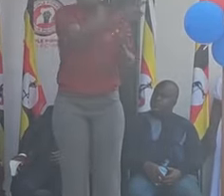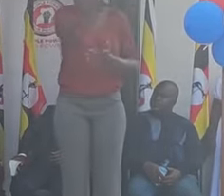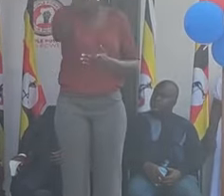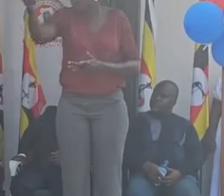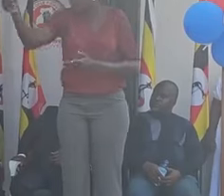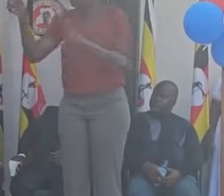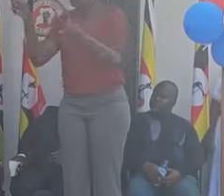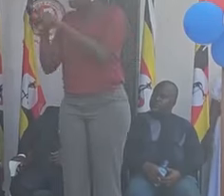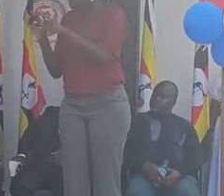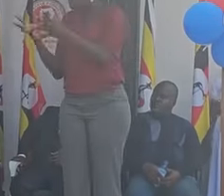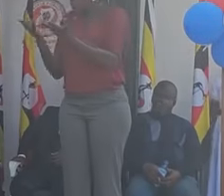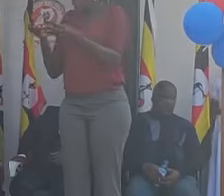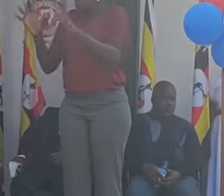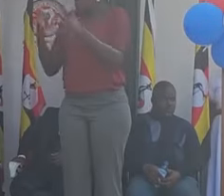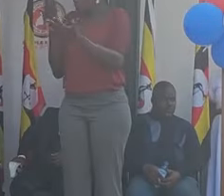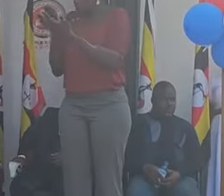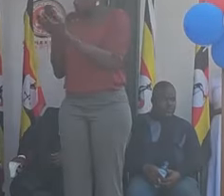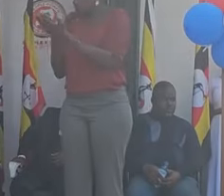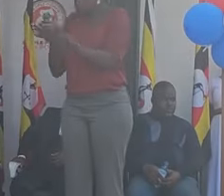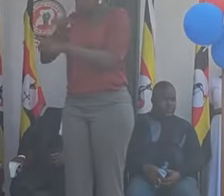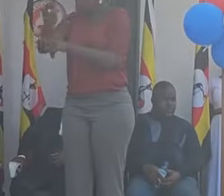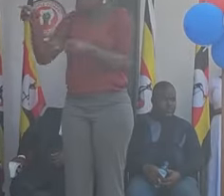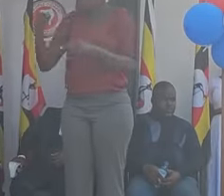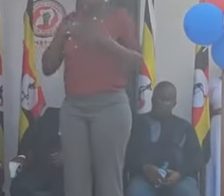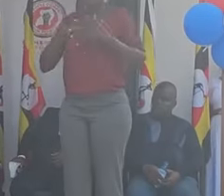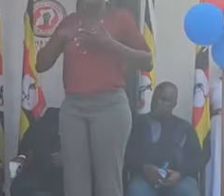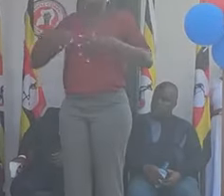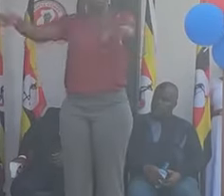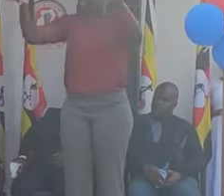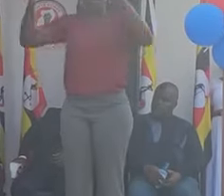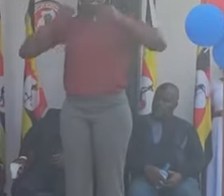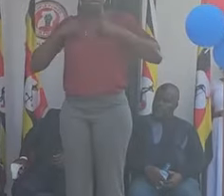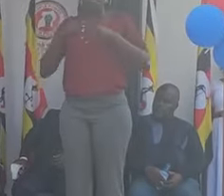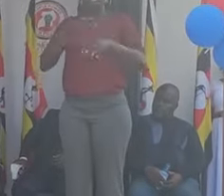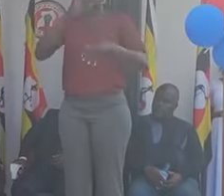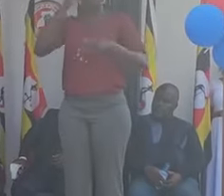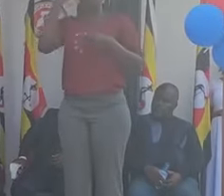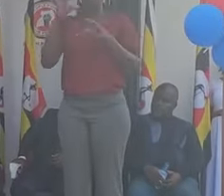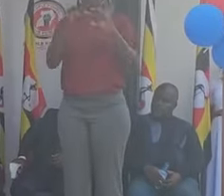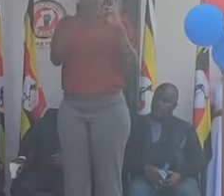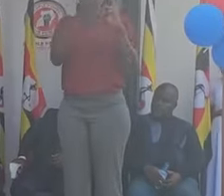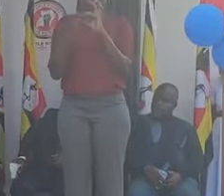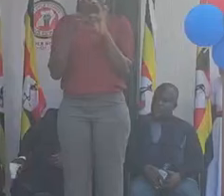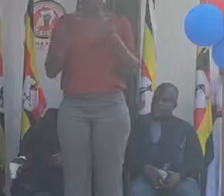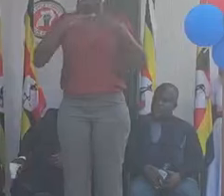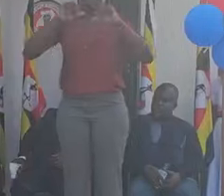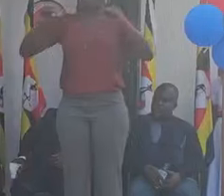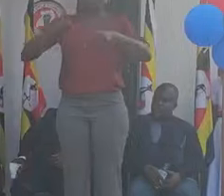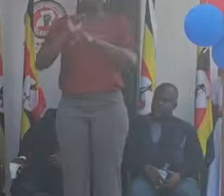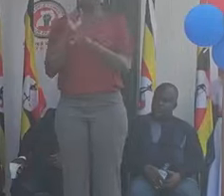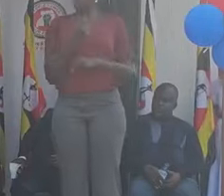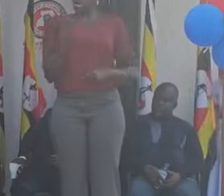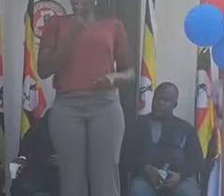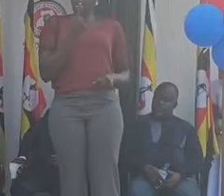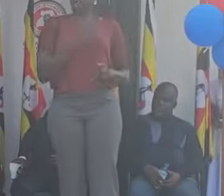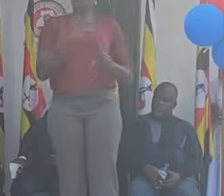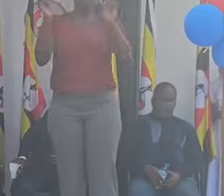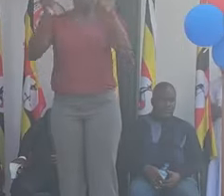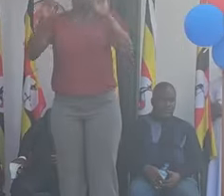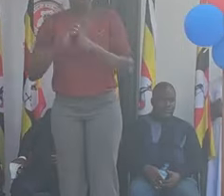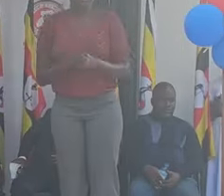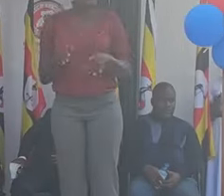we are calling upon all of you, to embrace the spirit of unity. We can never do this alone.